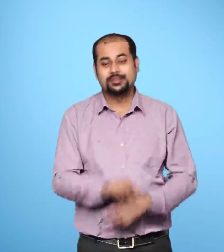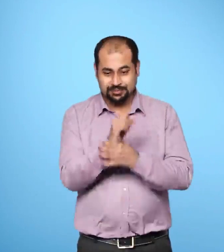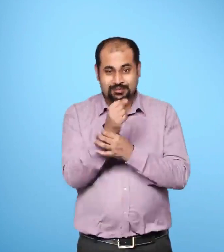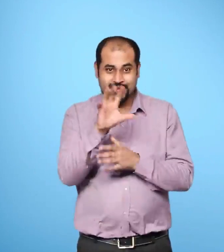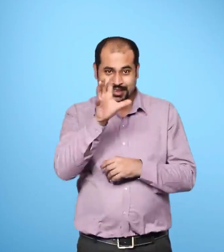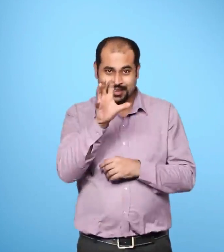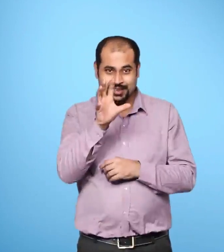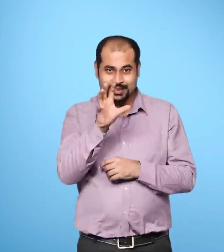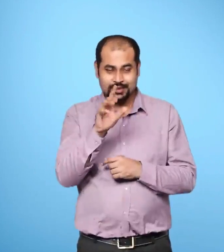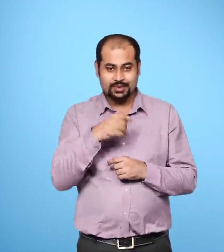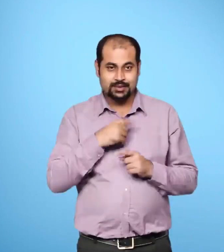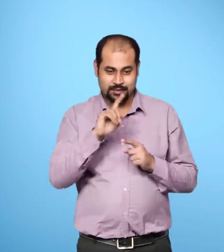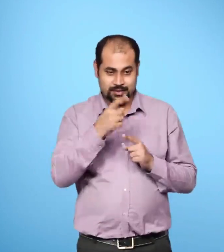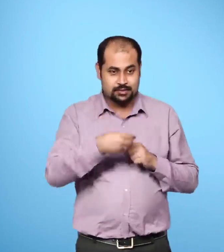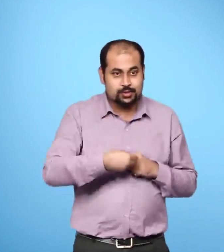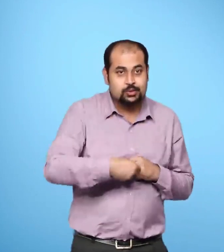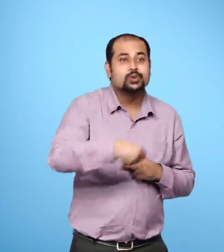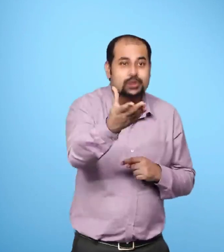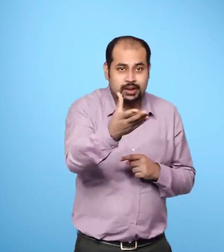Write your points for each throw.